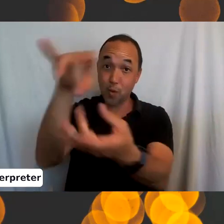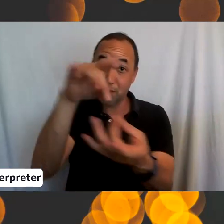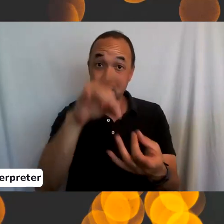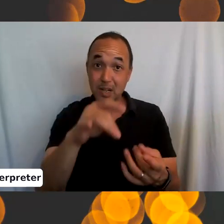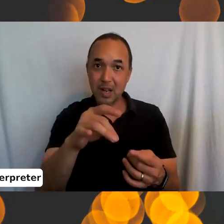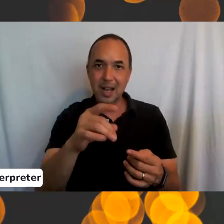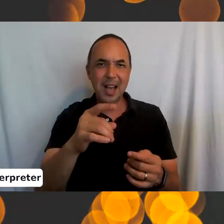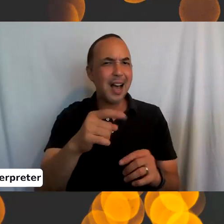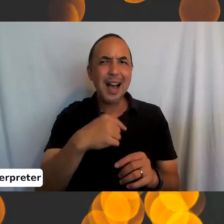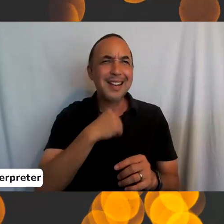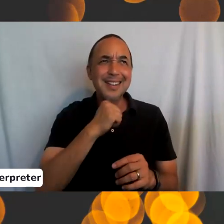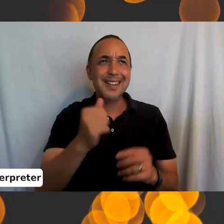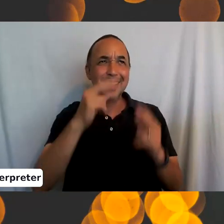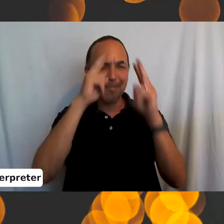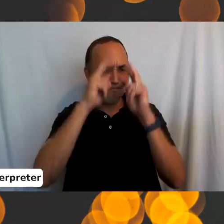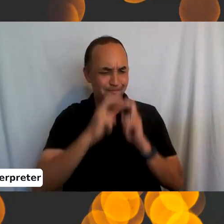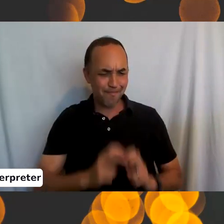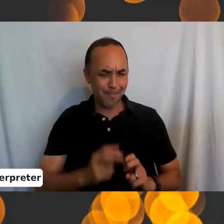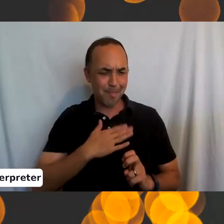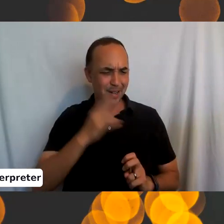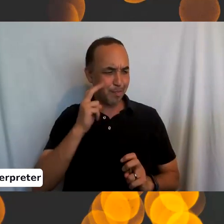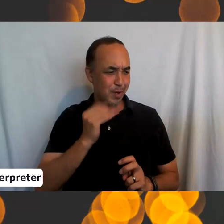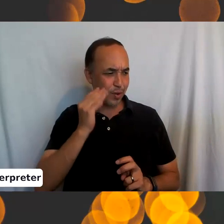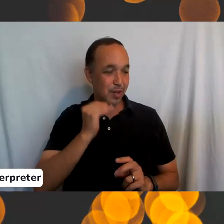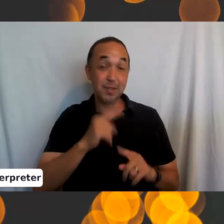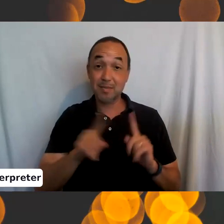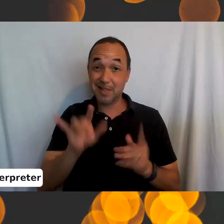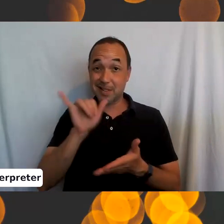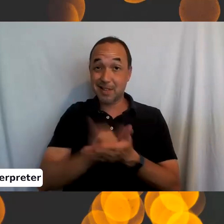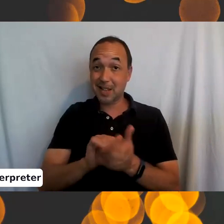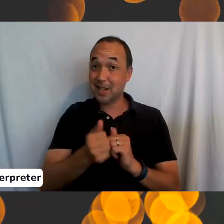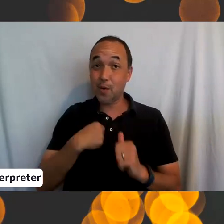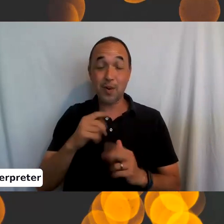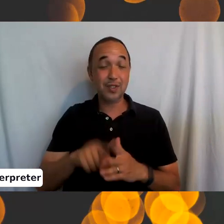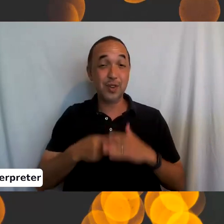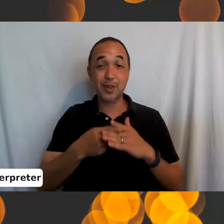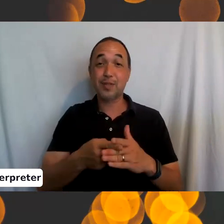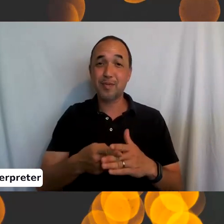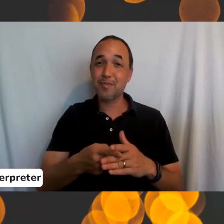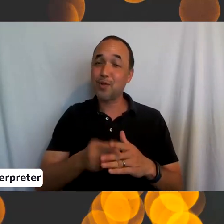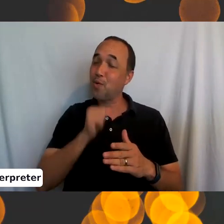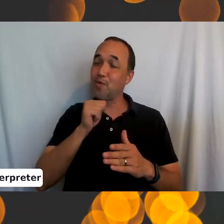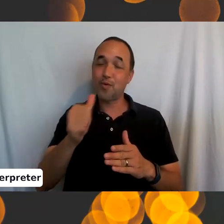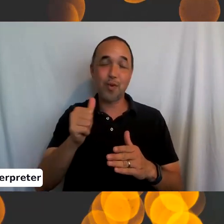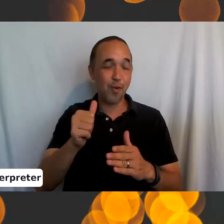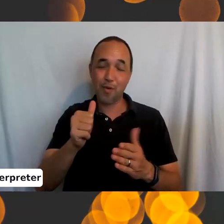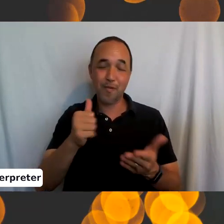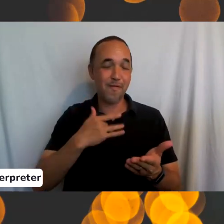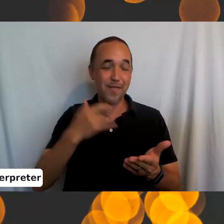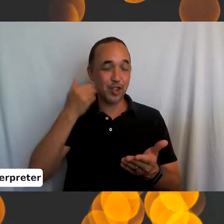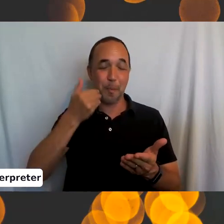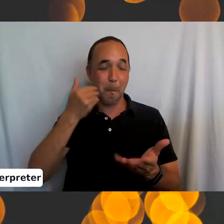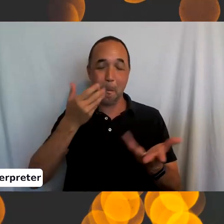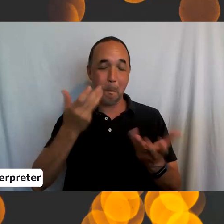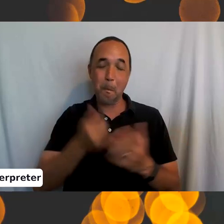truly experiencing, but that's what got me started. And there's no shame in that game, for sure. But what you're doing is